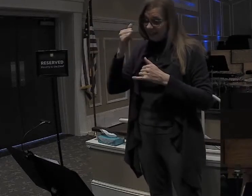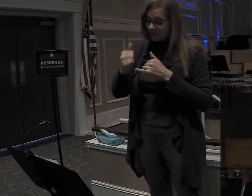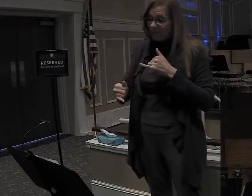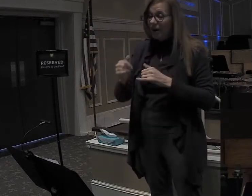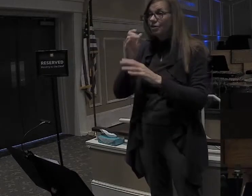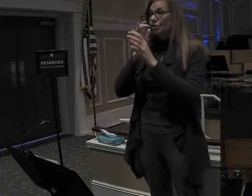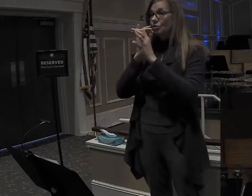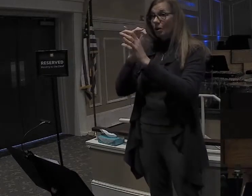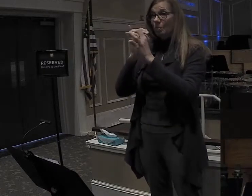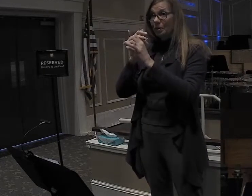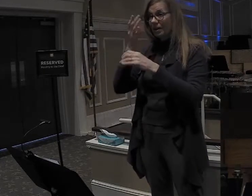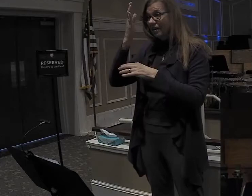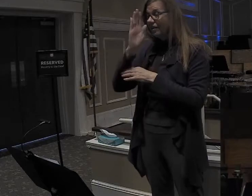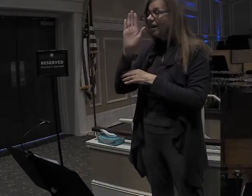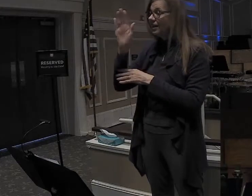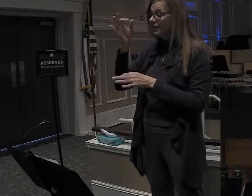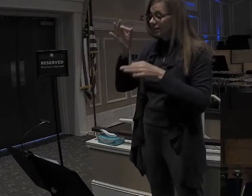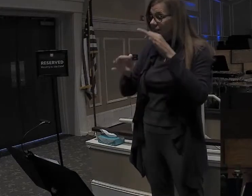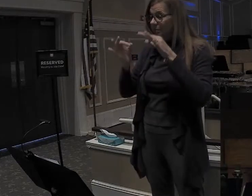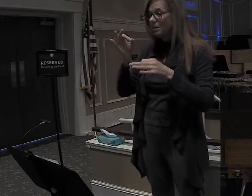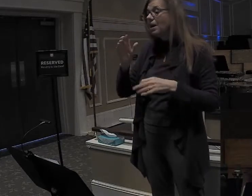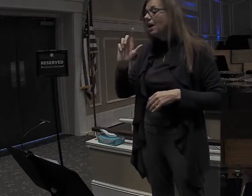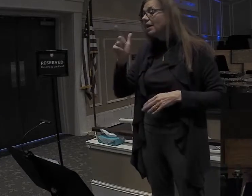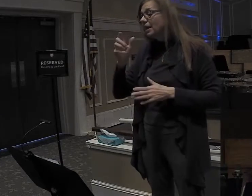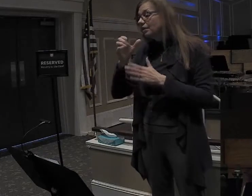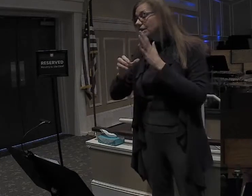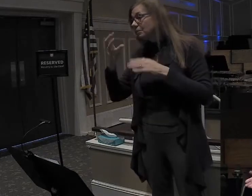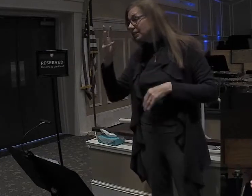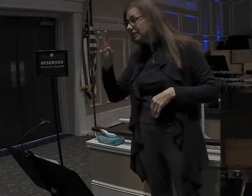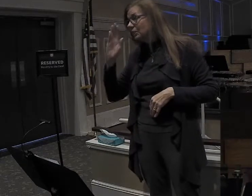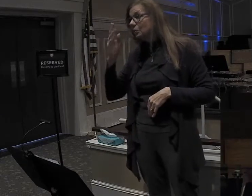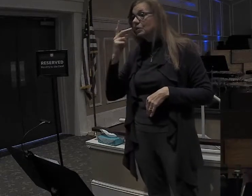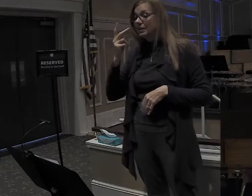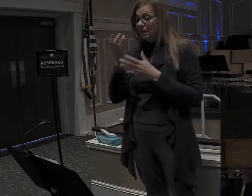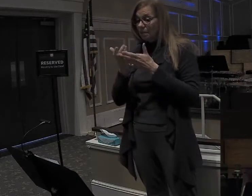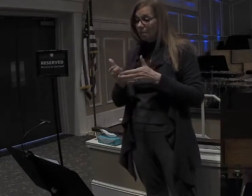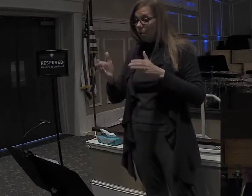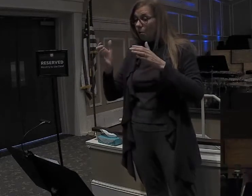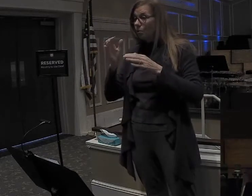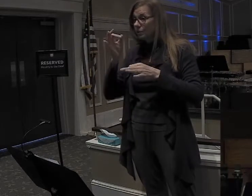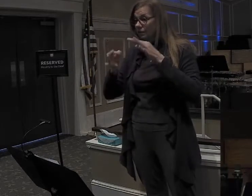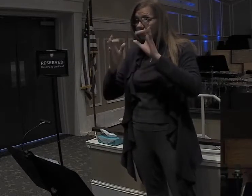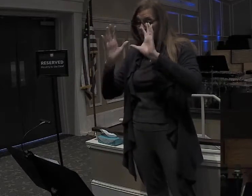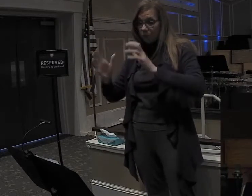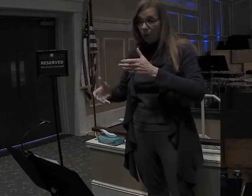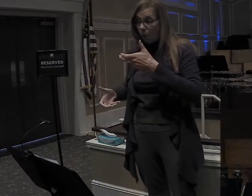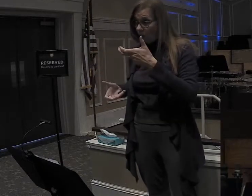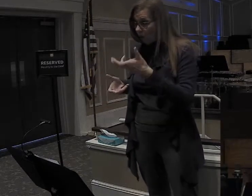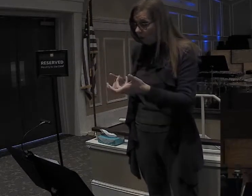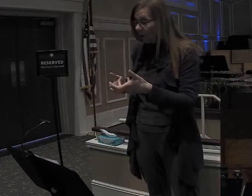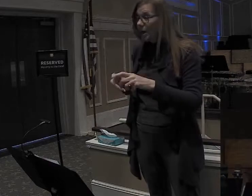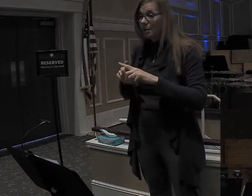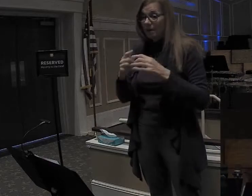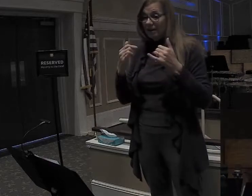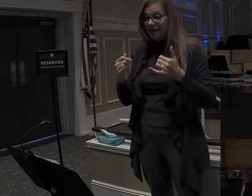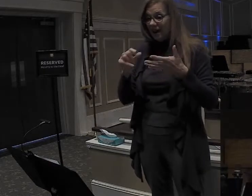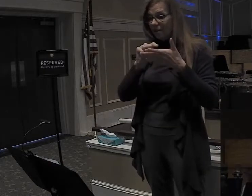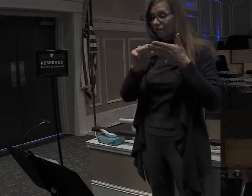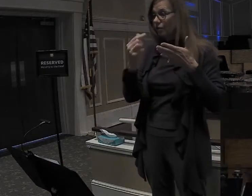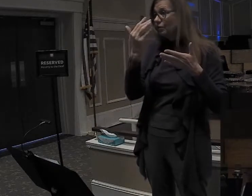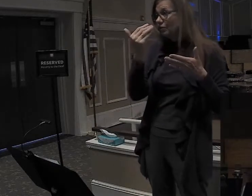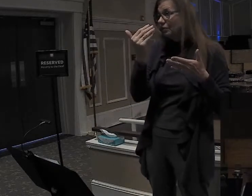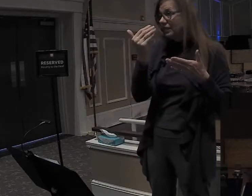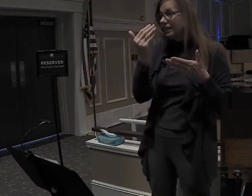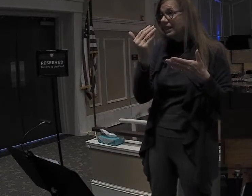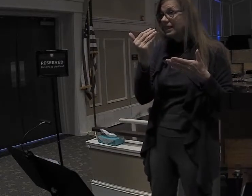God's judgment. And we'll see later in chapter 16, the bowls of judgment will be poured out. But right here in verse 15,